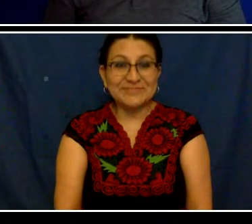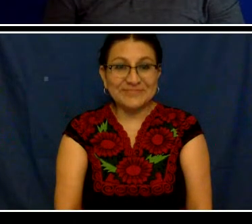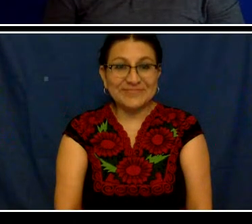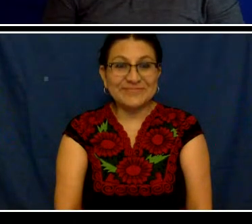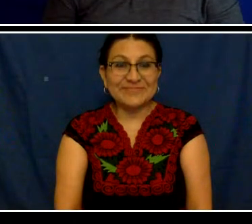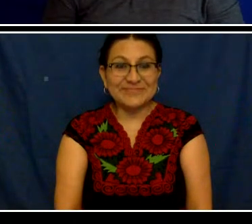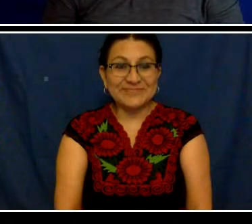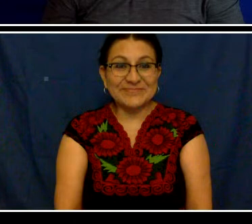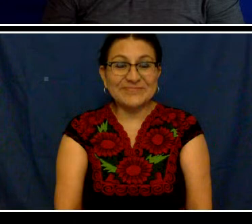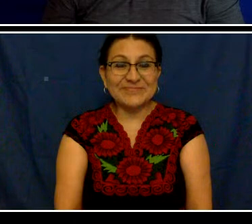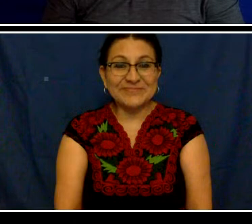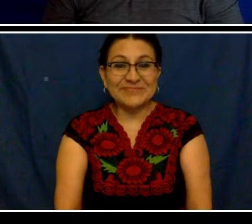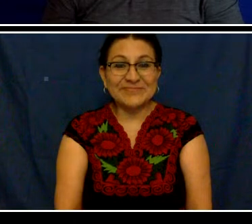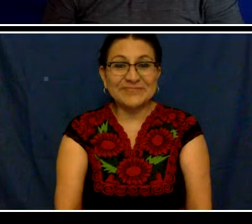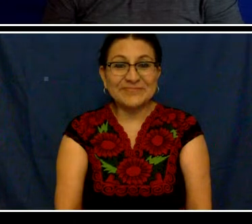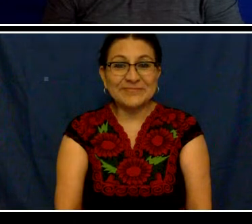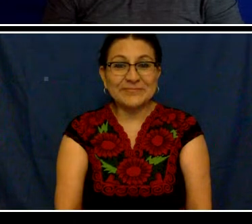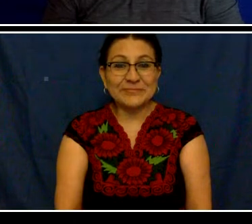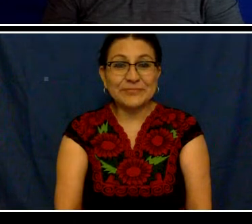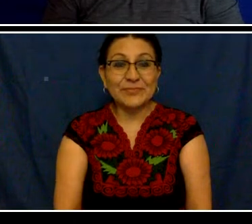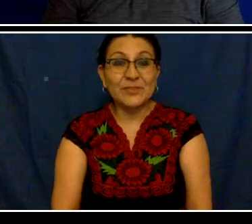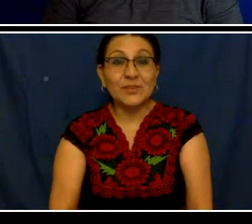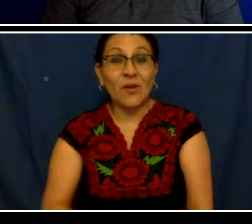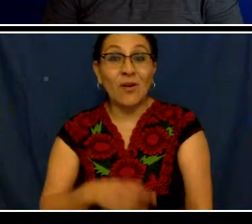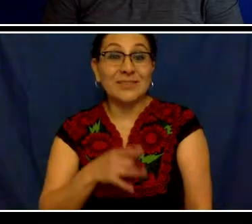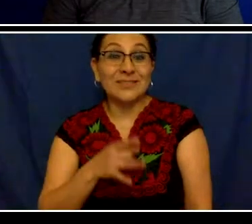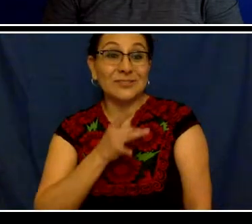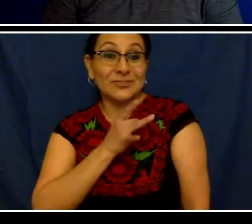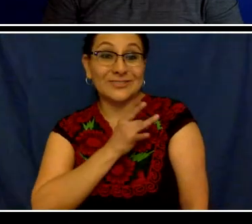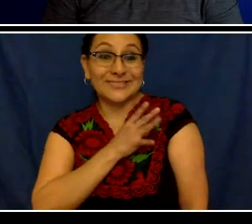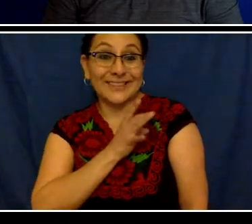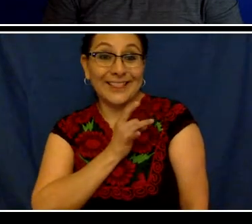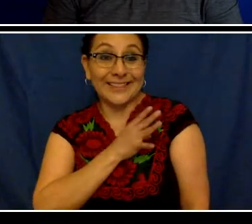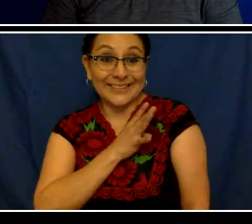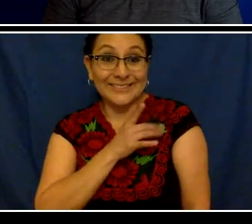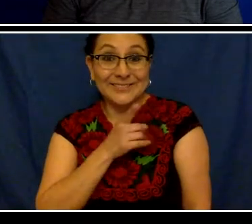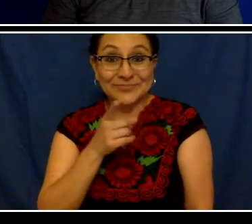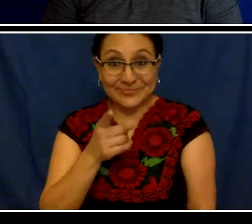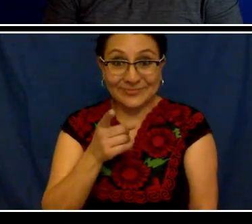celebrates September 16th as the Day of Independence.